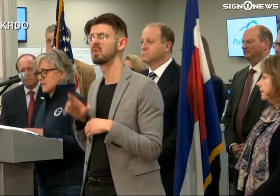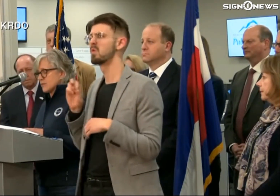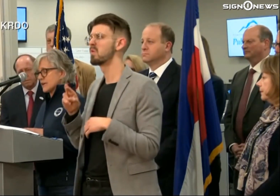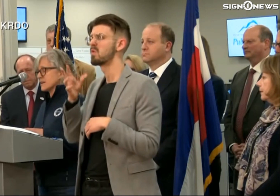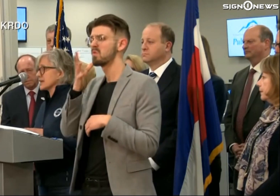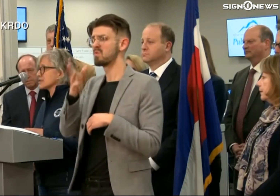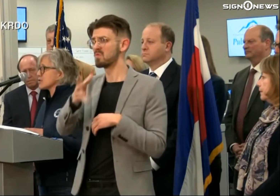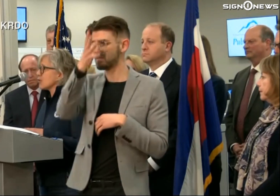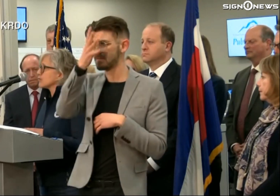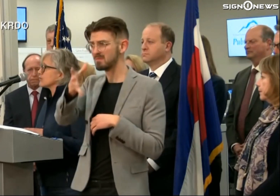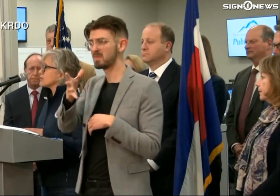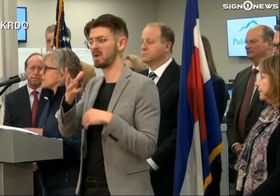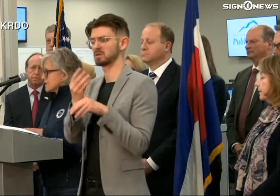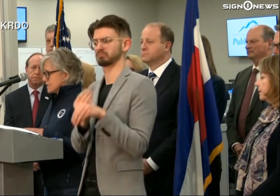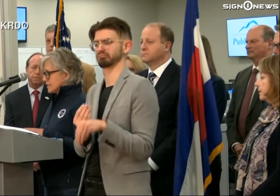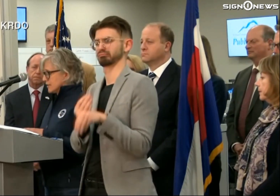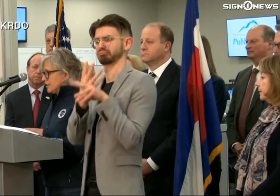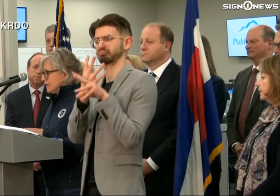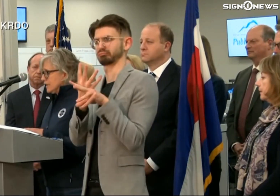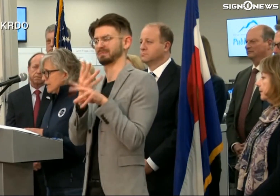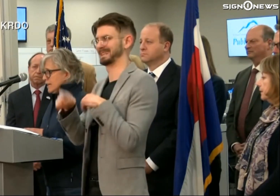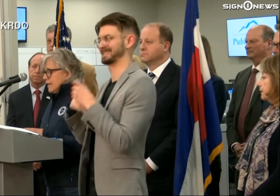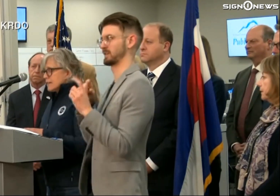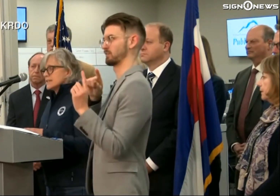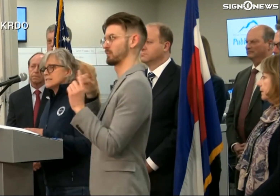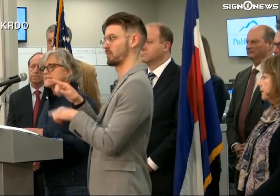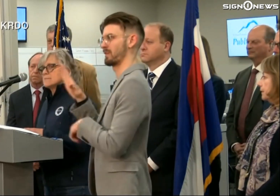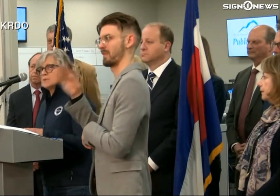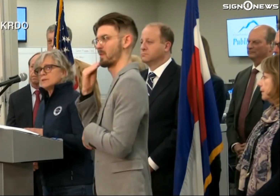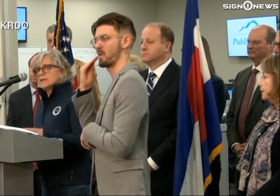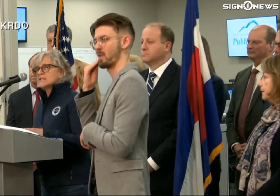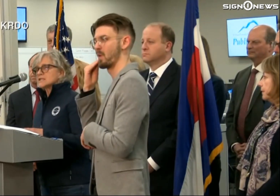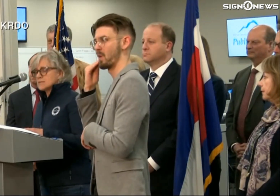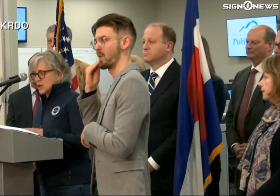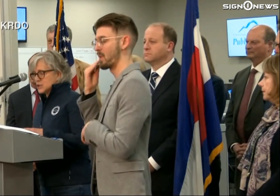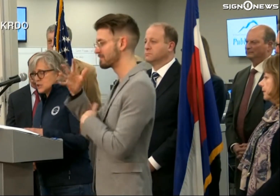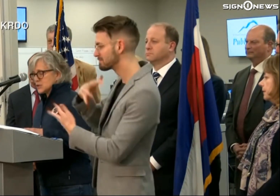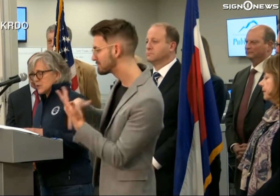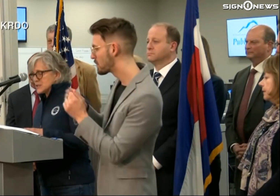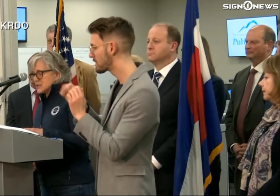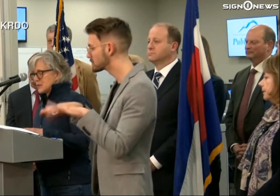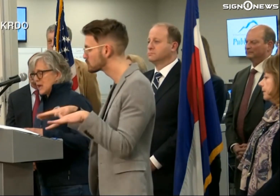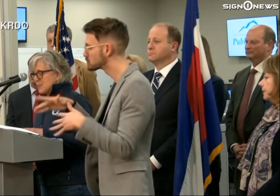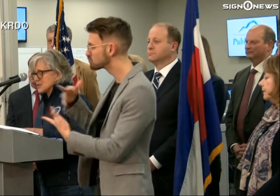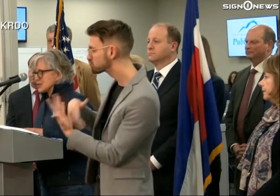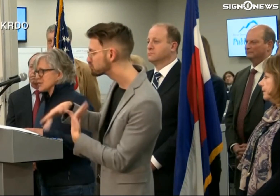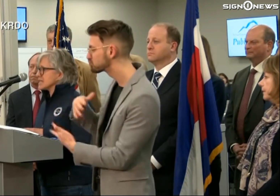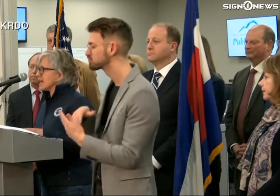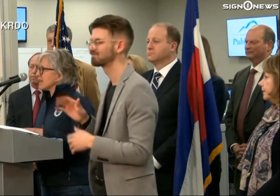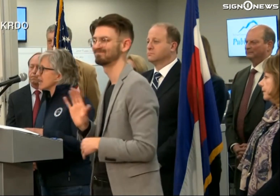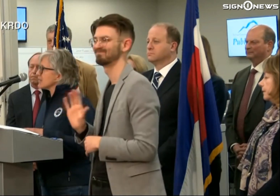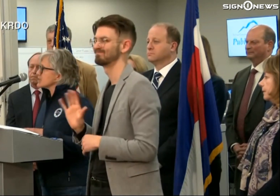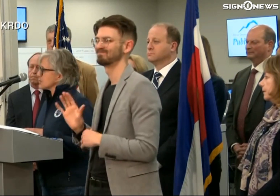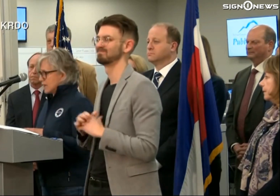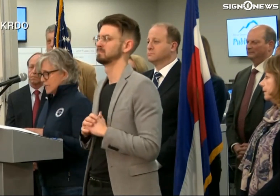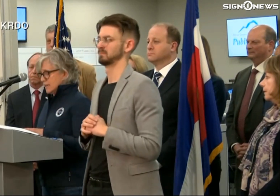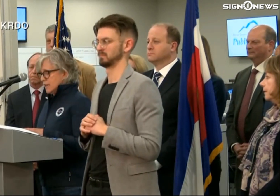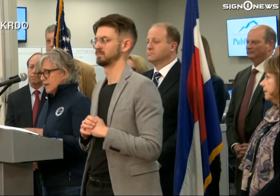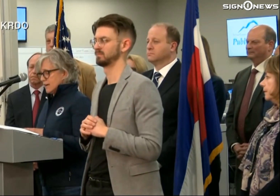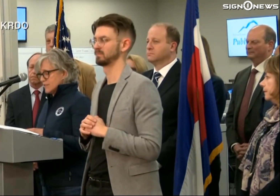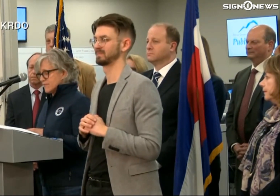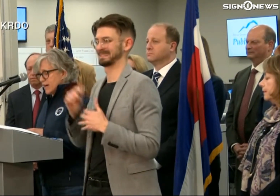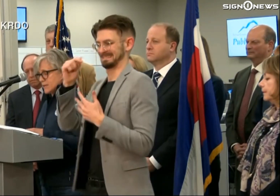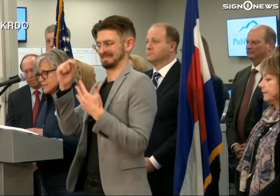grandparents rather than bringing the kids over for Sunday dinner. These simple, smart choices will help us turn the tide on the